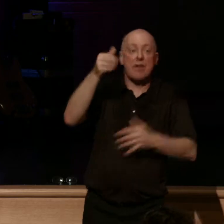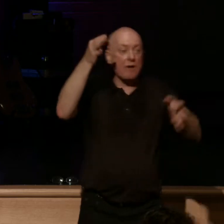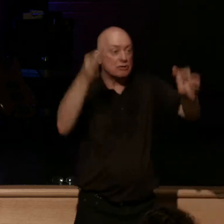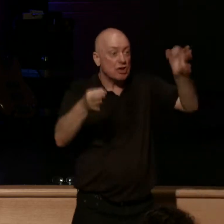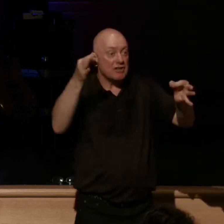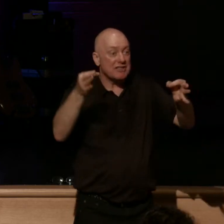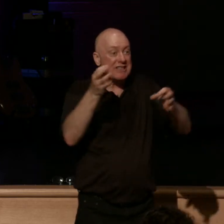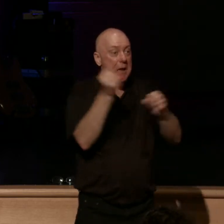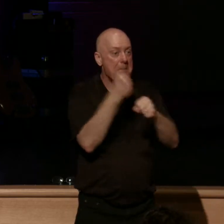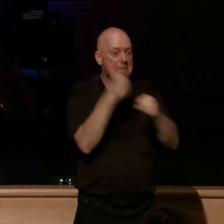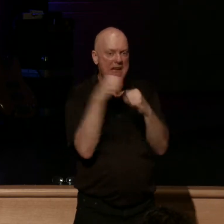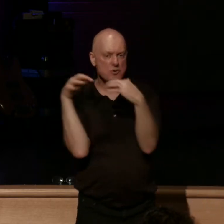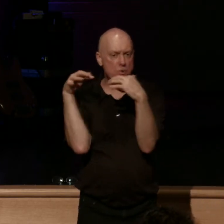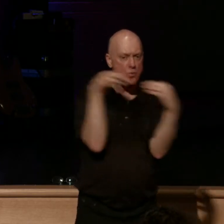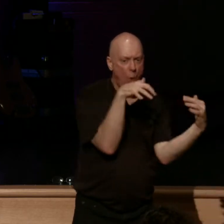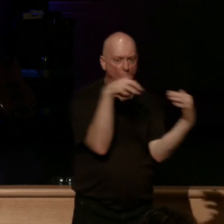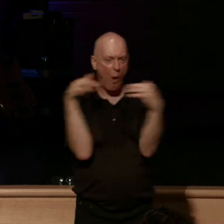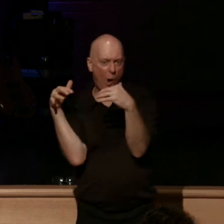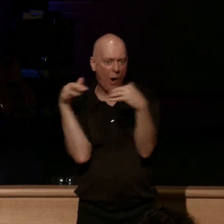makes war.